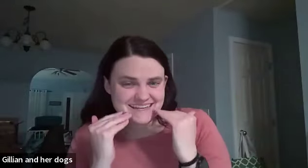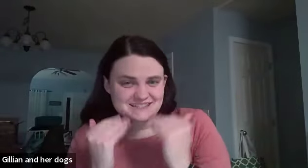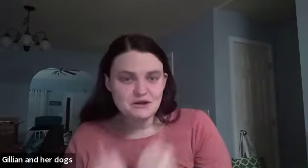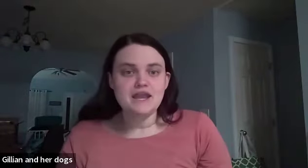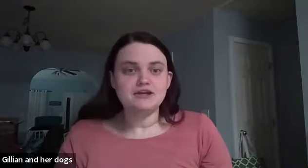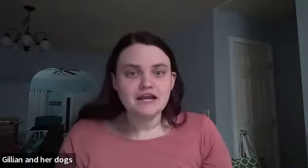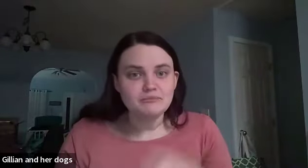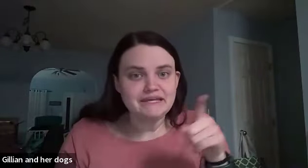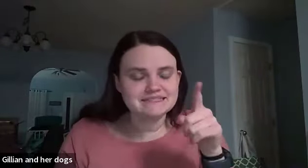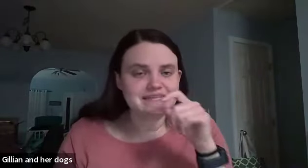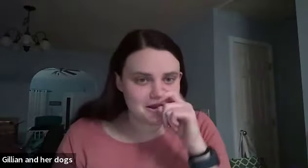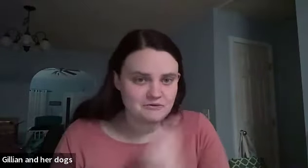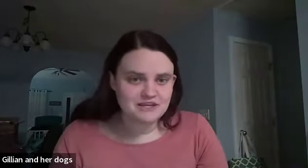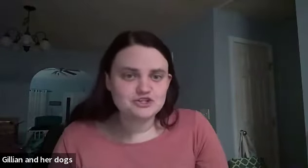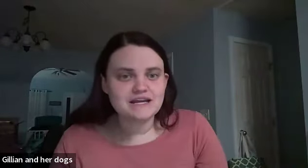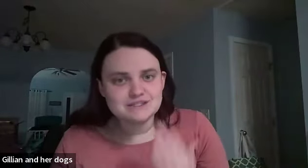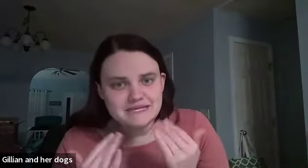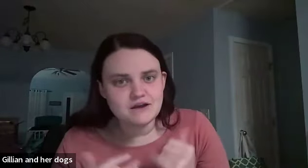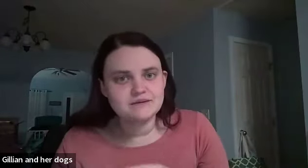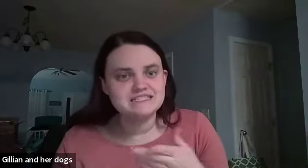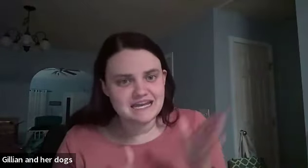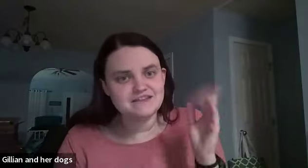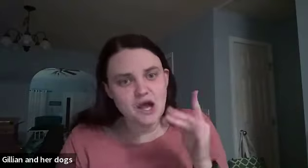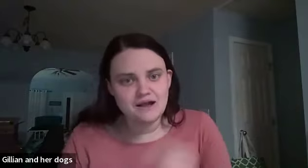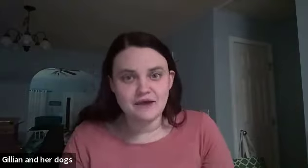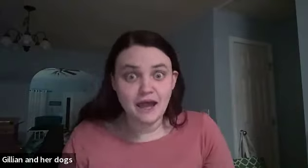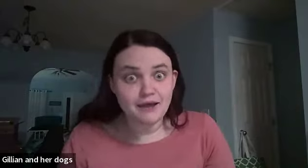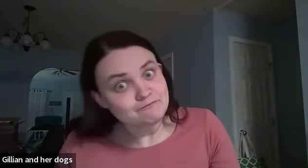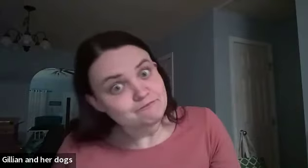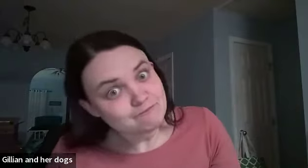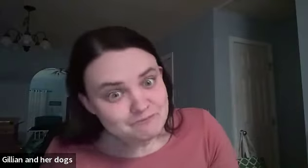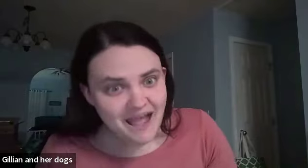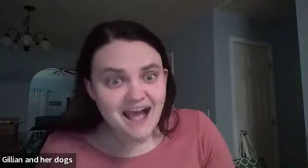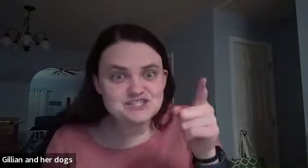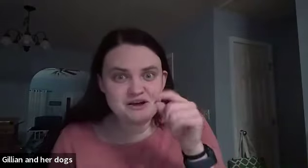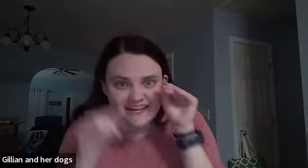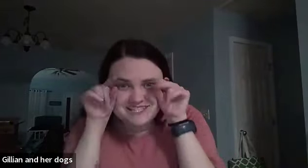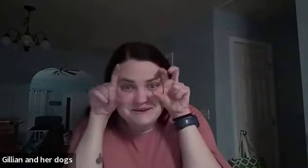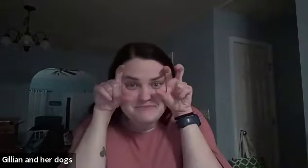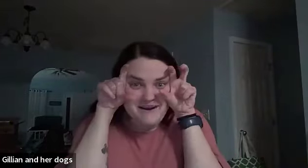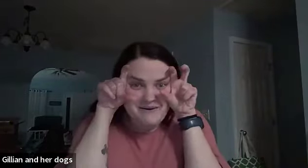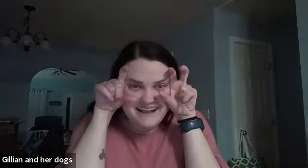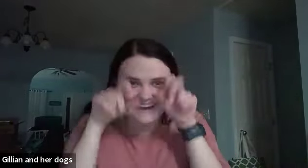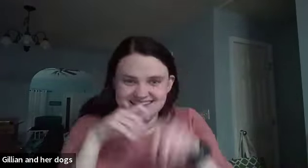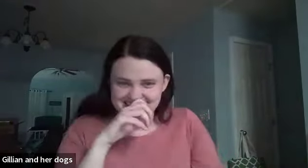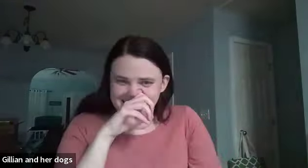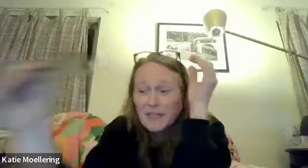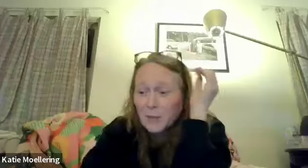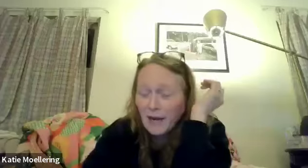nice though. Now you're not being scary. You're trying to sweet talk him into taking the dog out. Not, I saw Okay, it. She that's went big old really bug hard to think